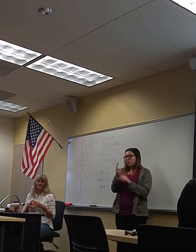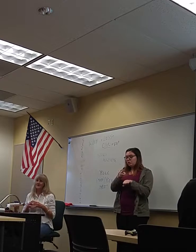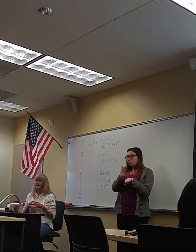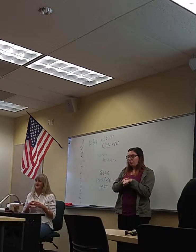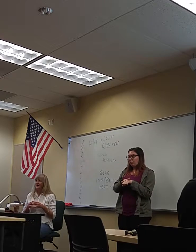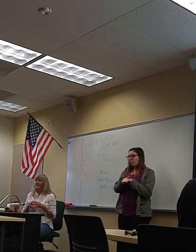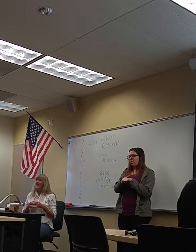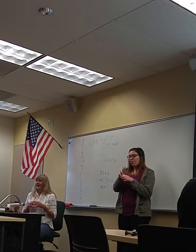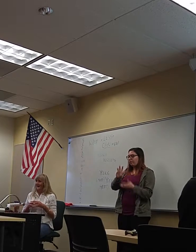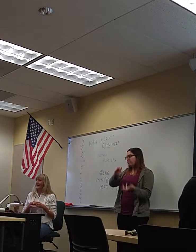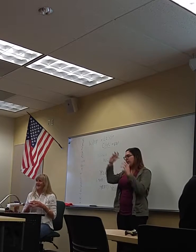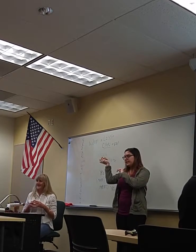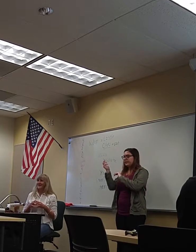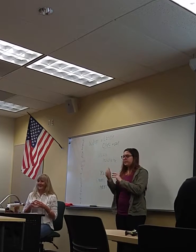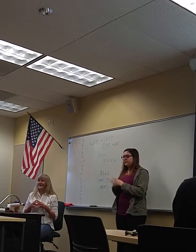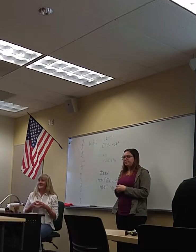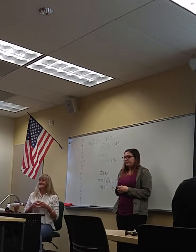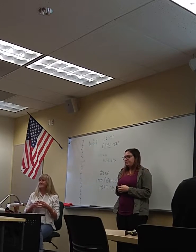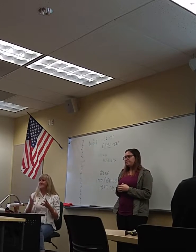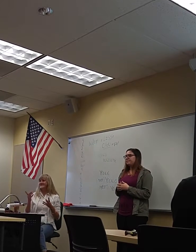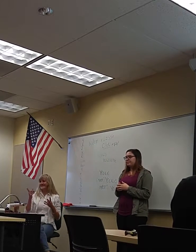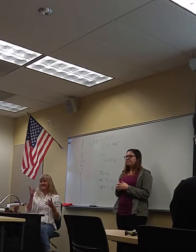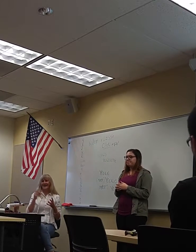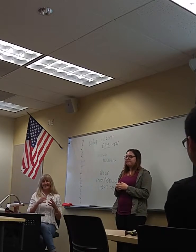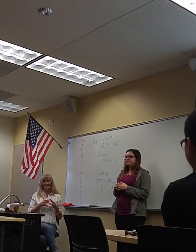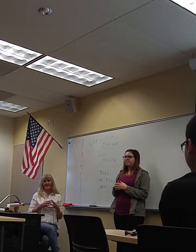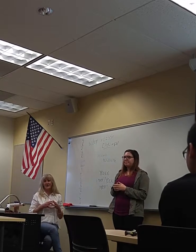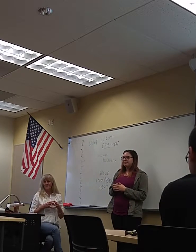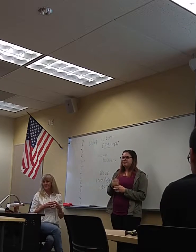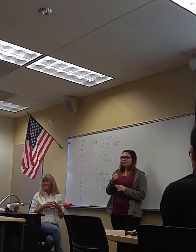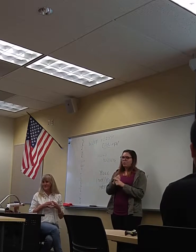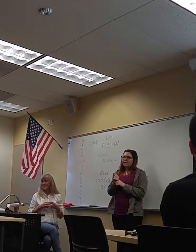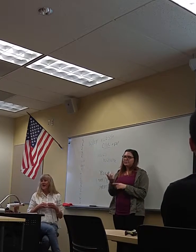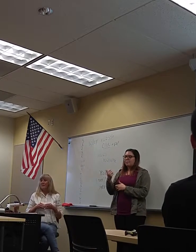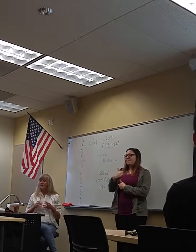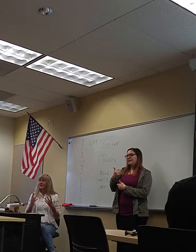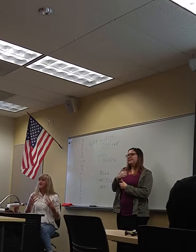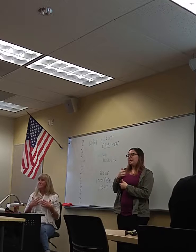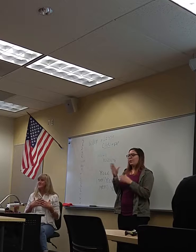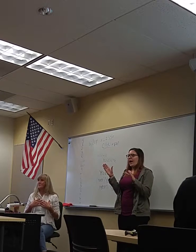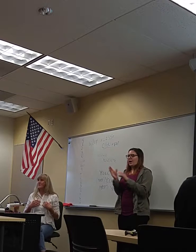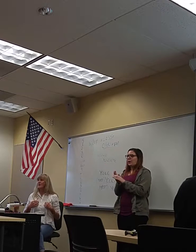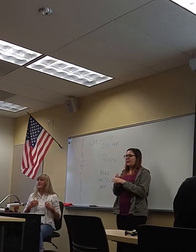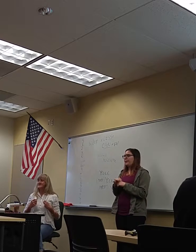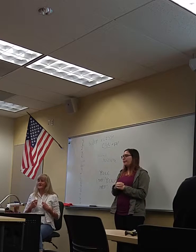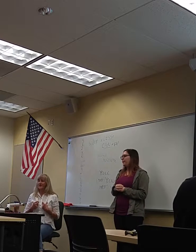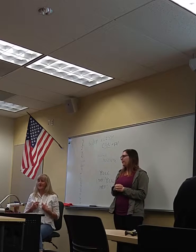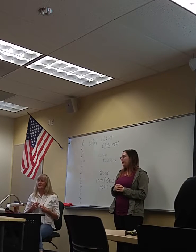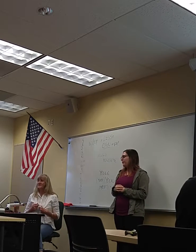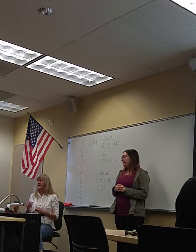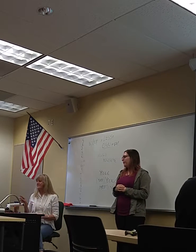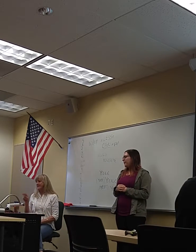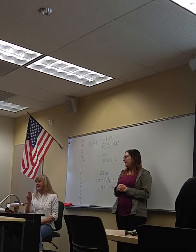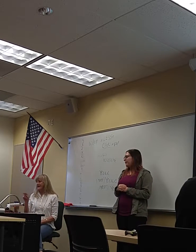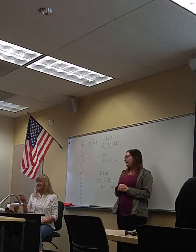absolutely. Yeah, it's a military acronym. But you know what's real weird? I was at Target one time looking at